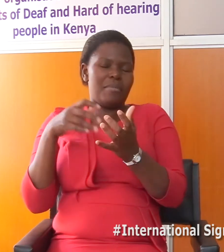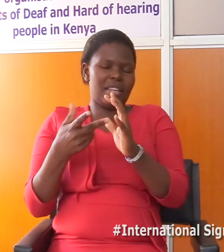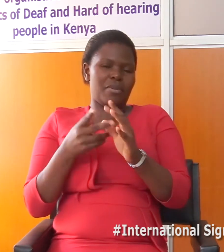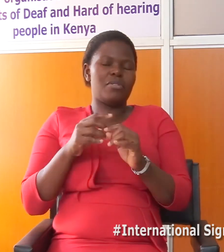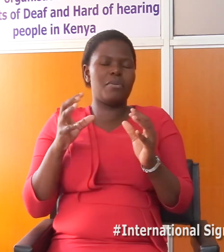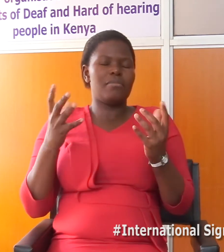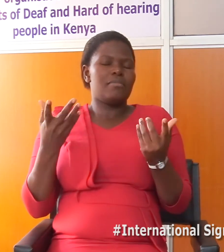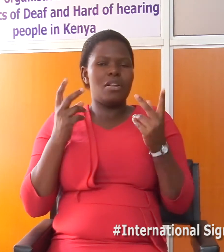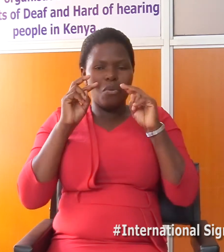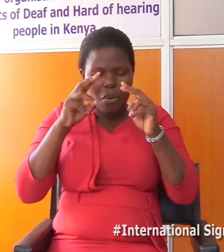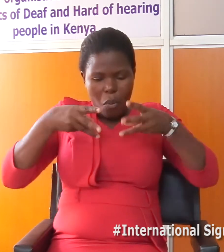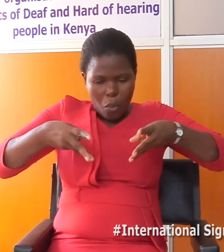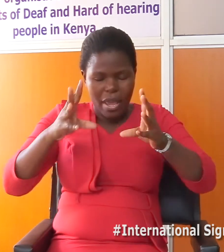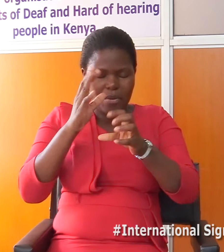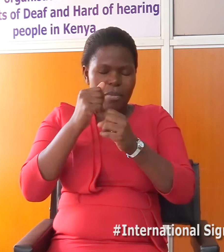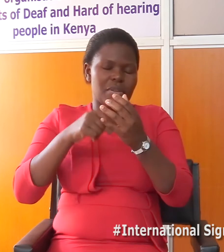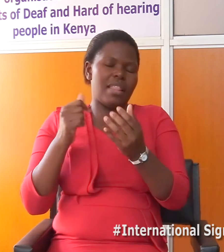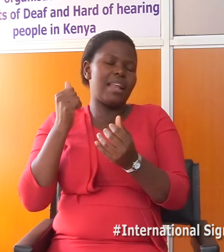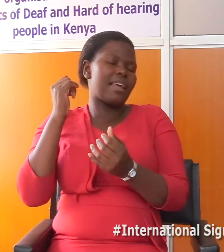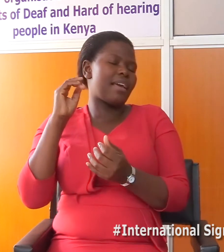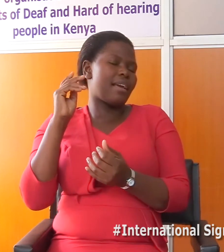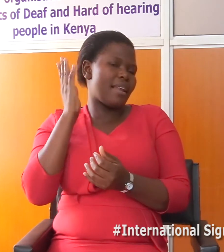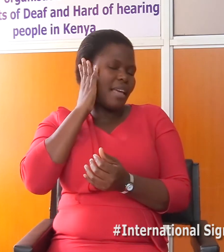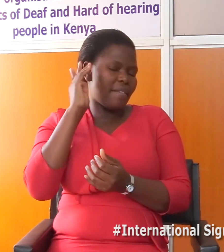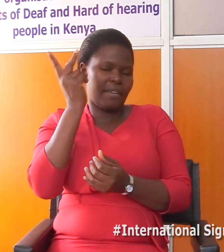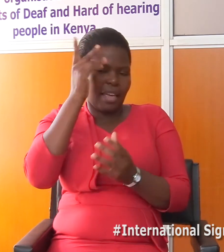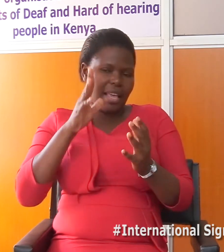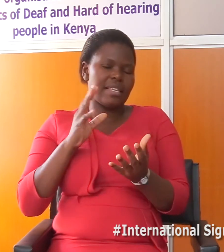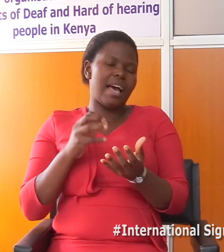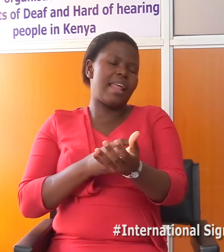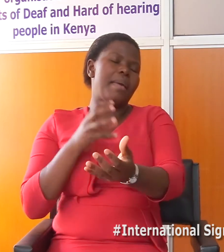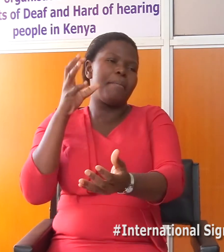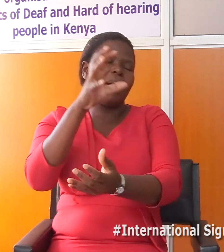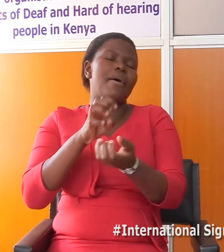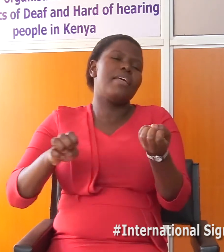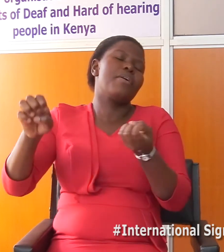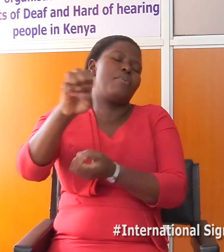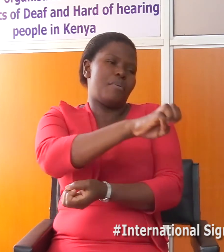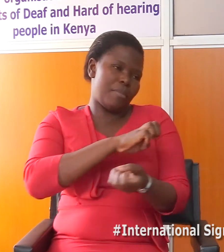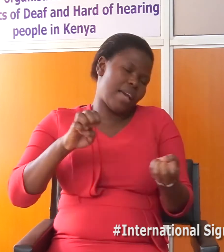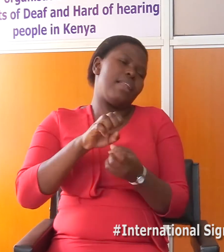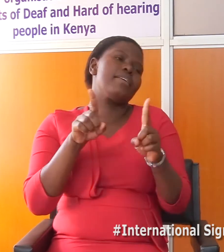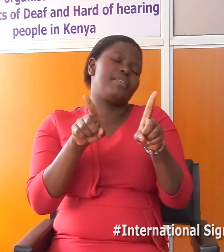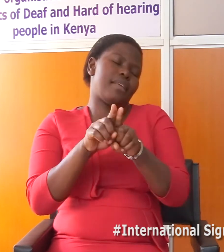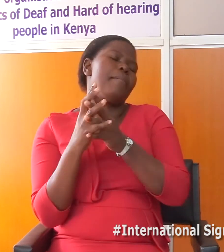deaf community to come together. So we may look the way to see how the deaf people in Kenya can be empowered through